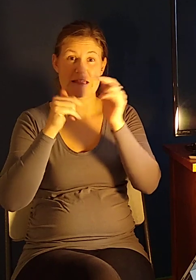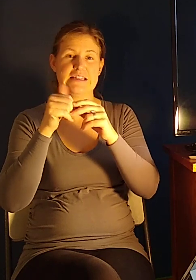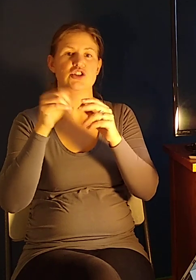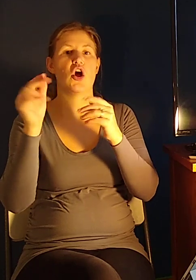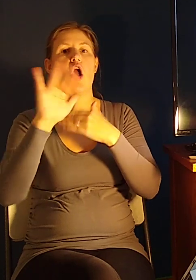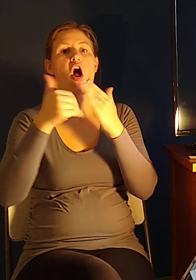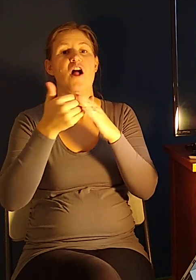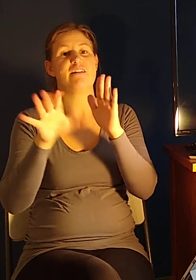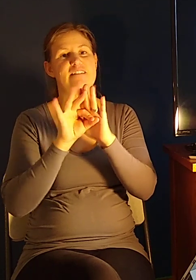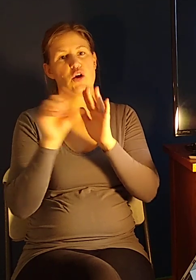located in Chicago.